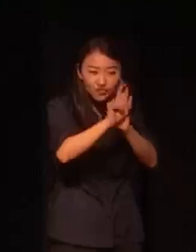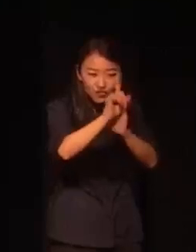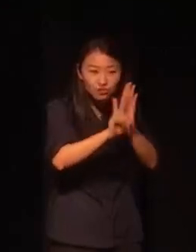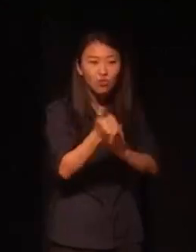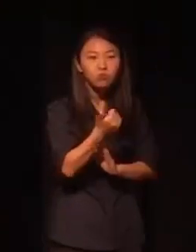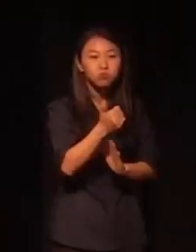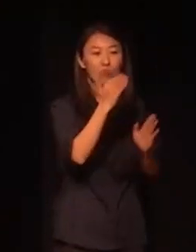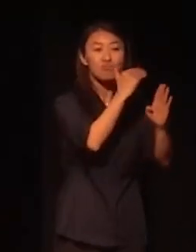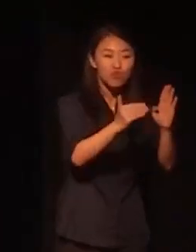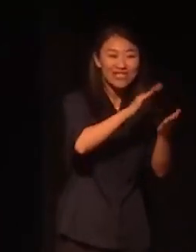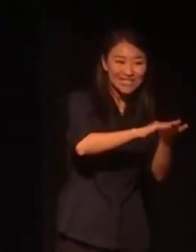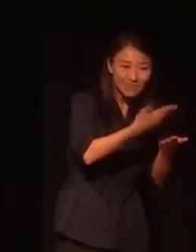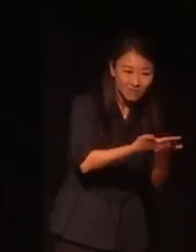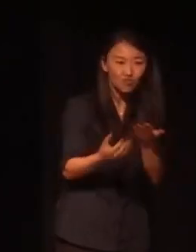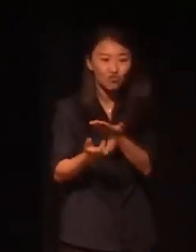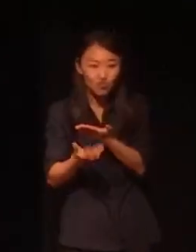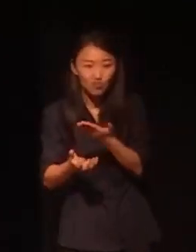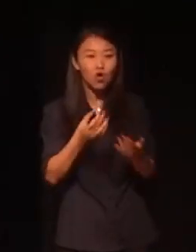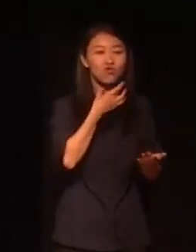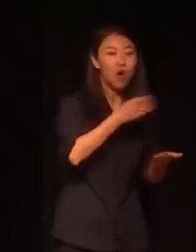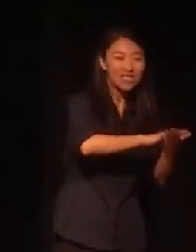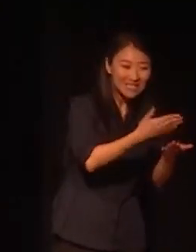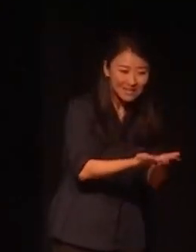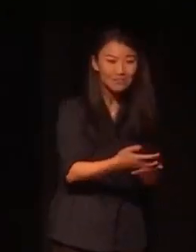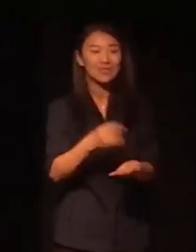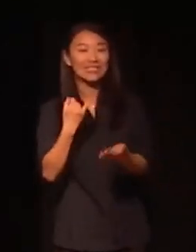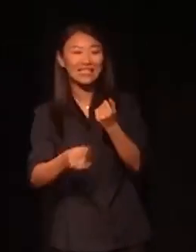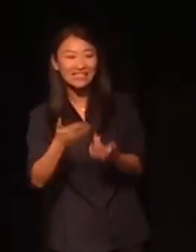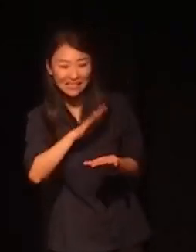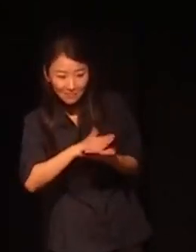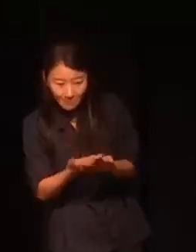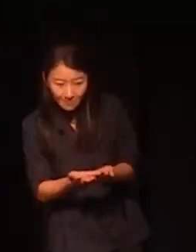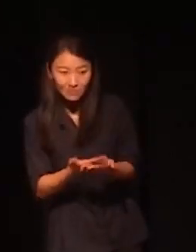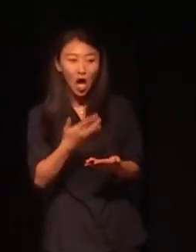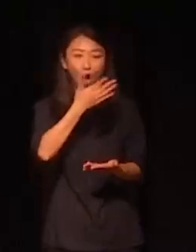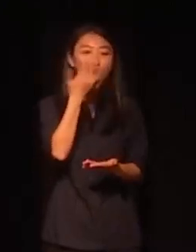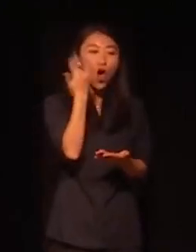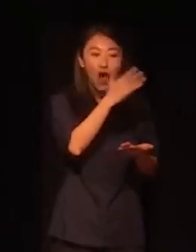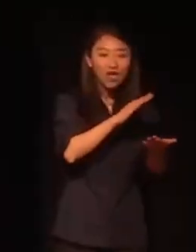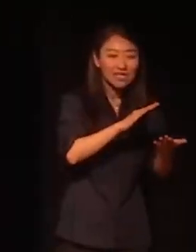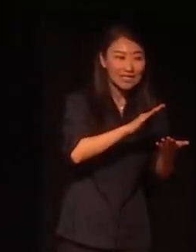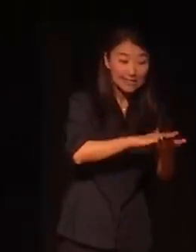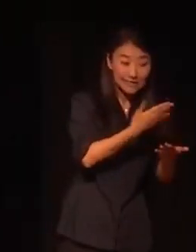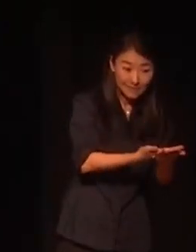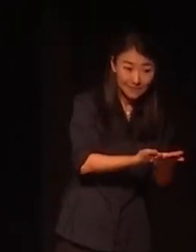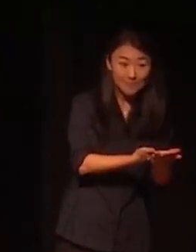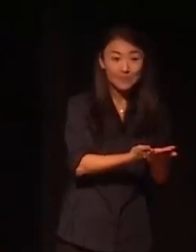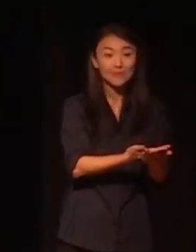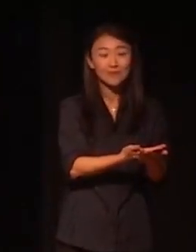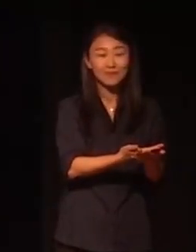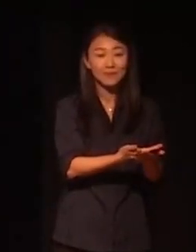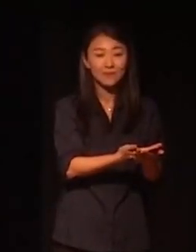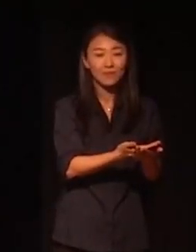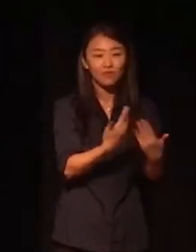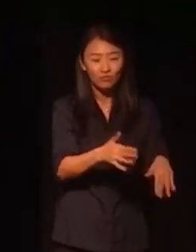on. You have the gan jian or sheng jian. You can have xiang jian, and then